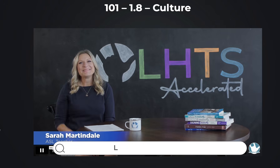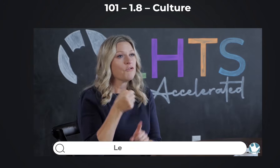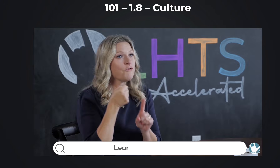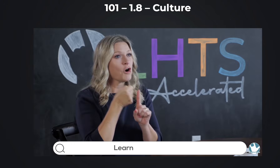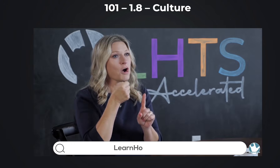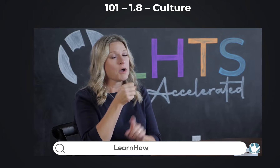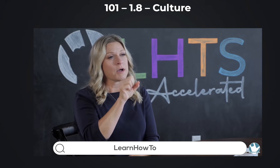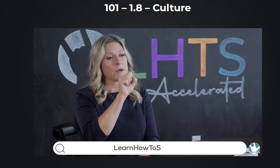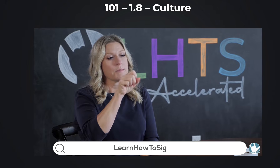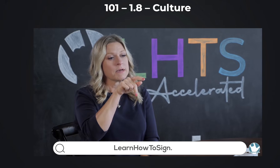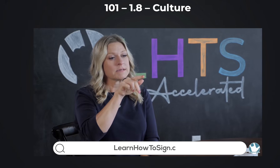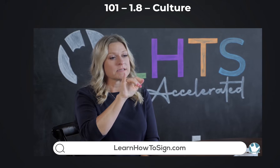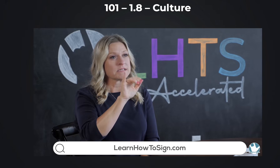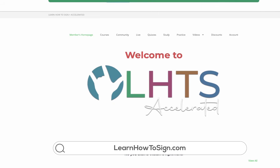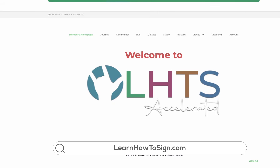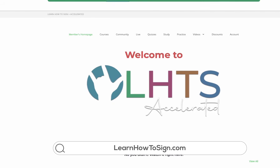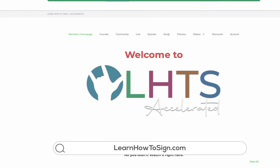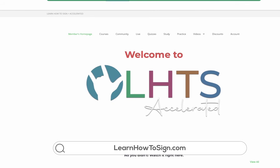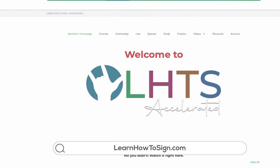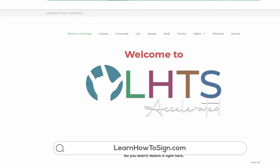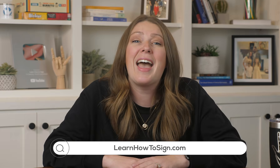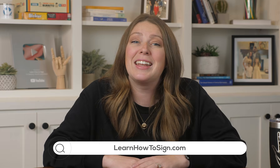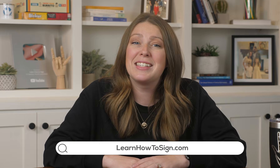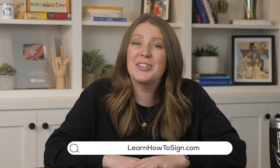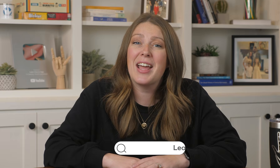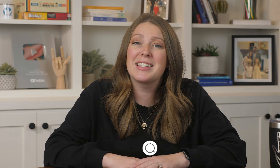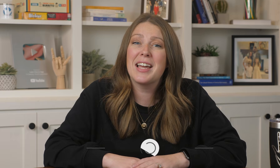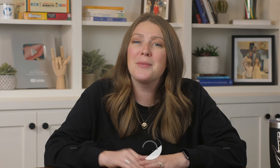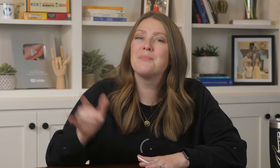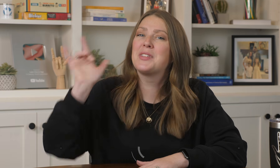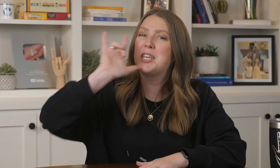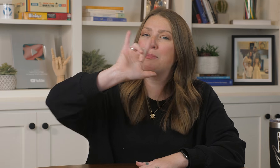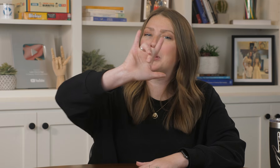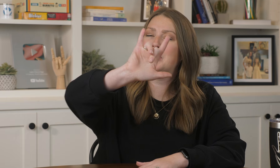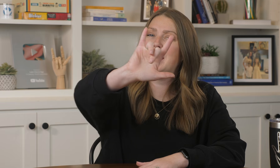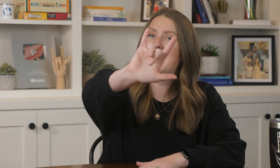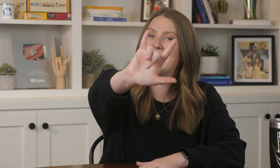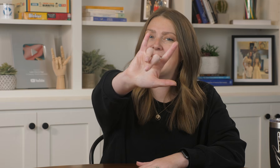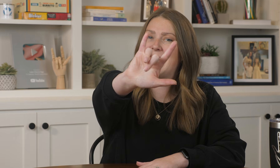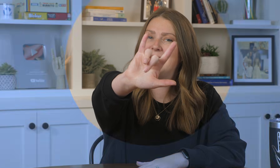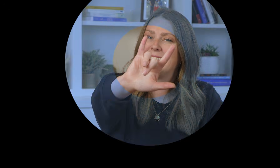learnhowtosign.com to find out more info. And until next time, keep learning how to sign.